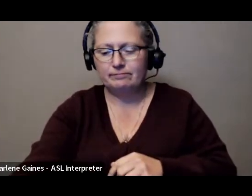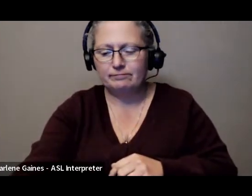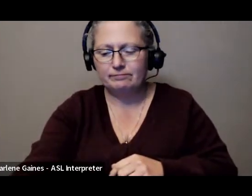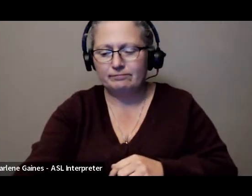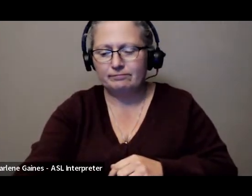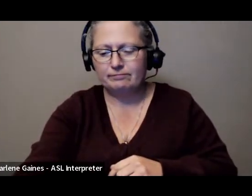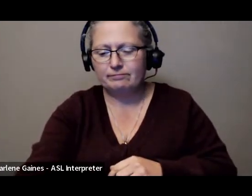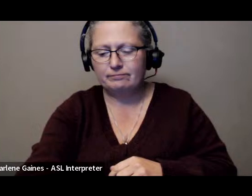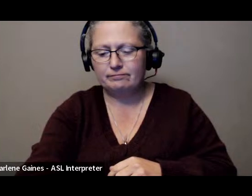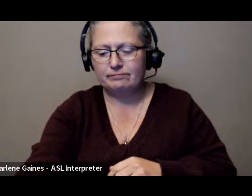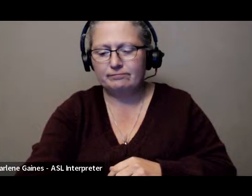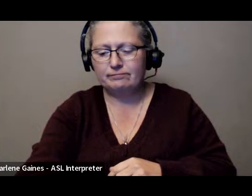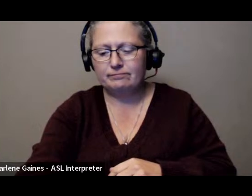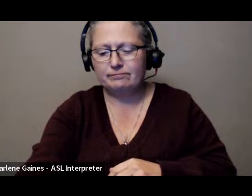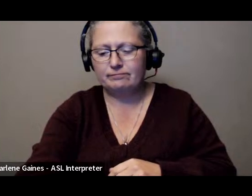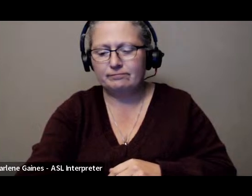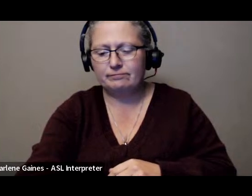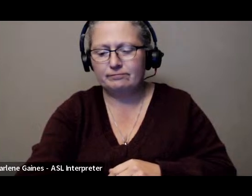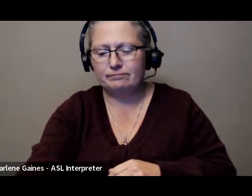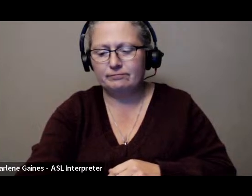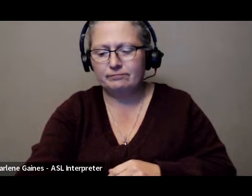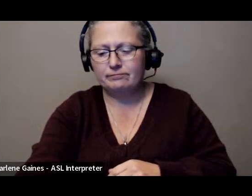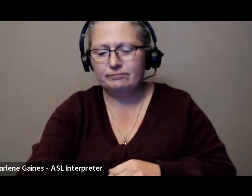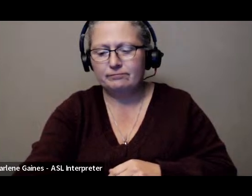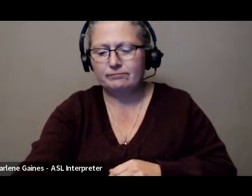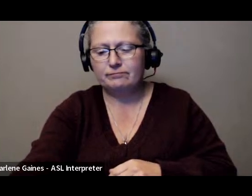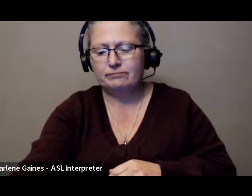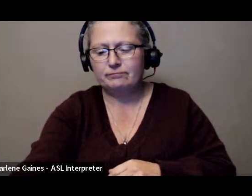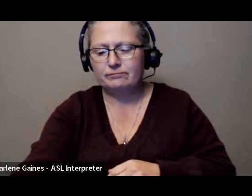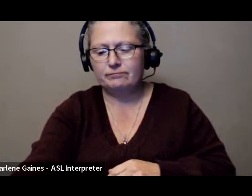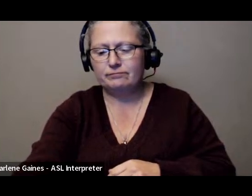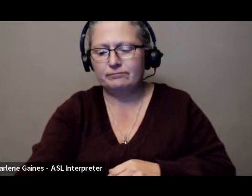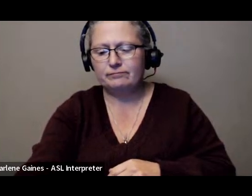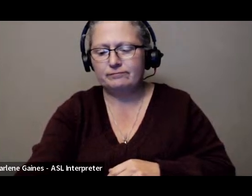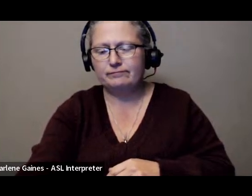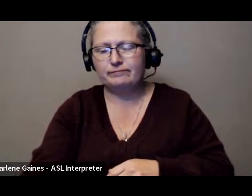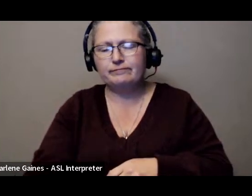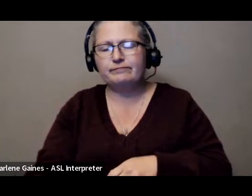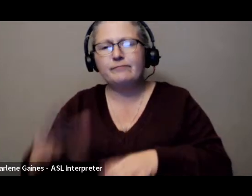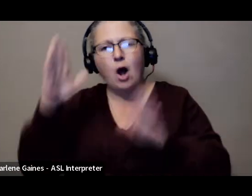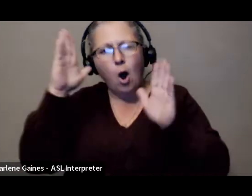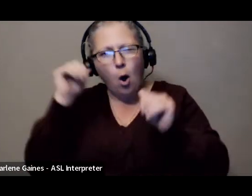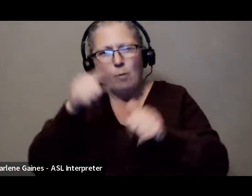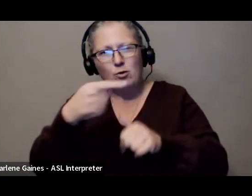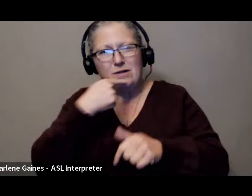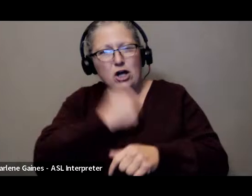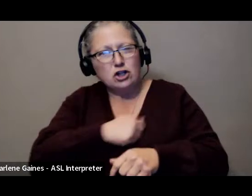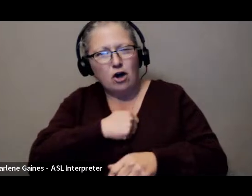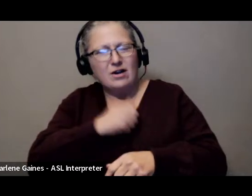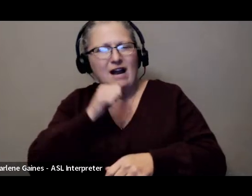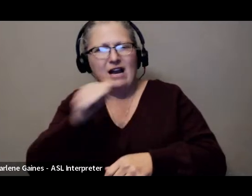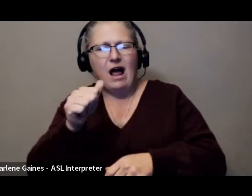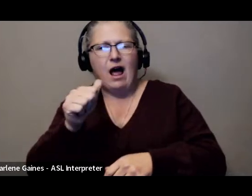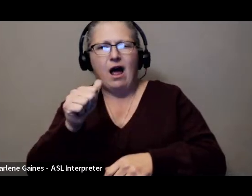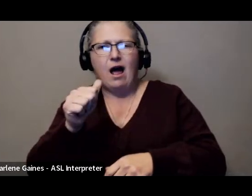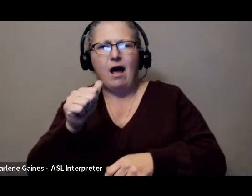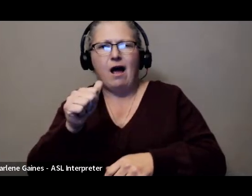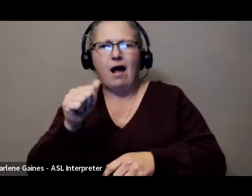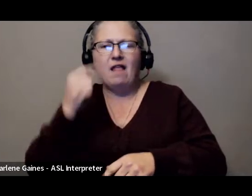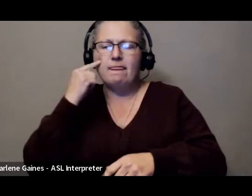I really hope that what you're saying is coming as an apology and not a justification for what happened.